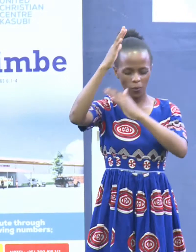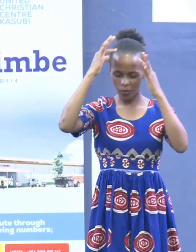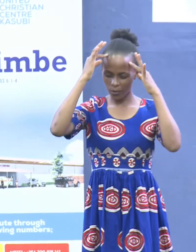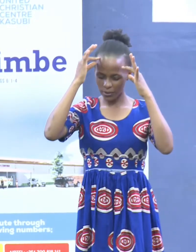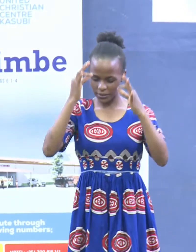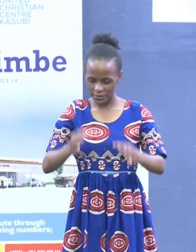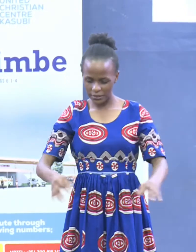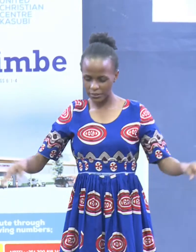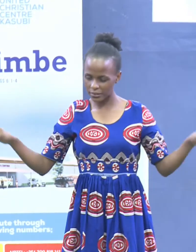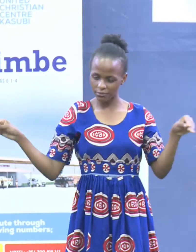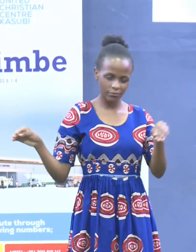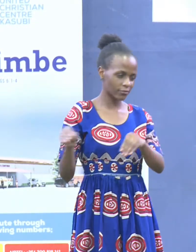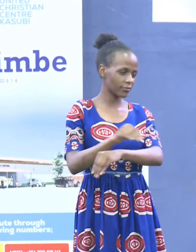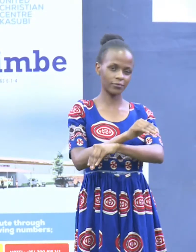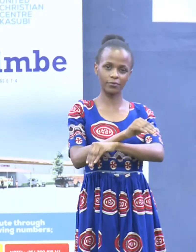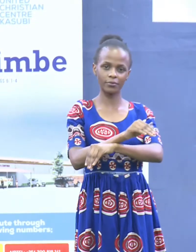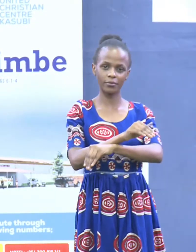wanyisa. The Lord says